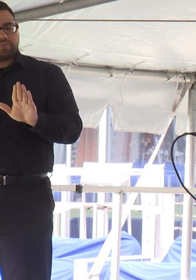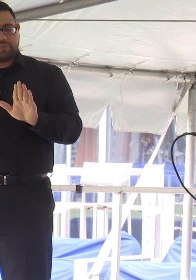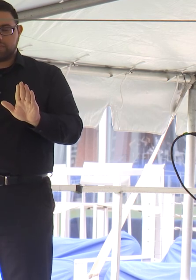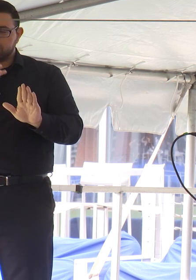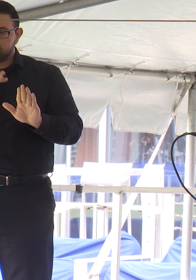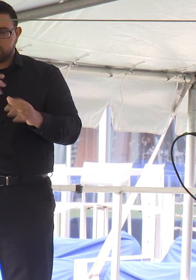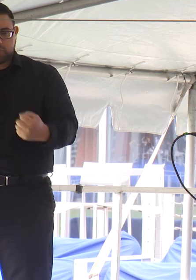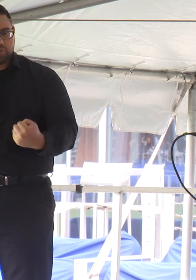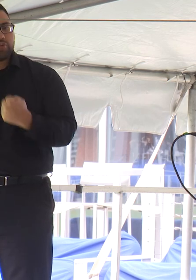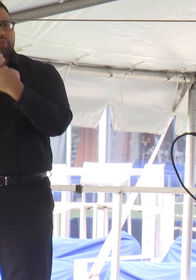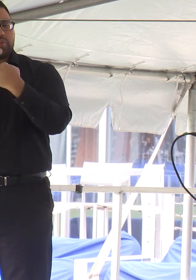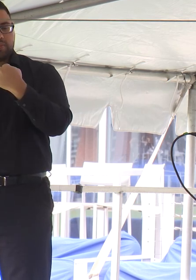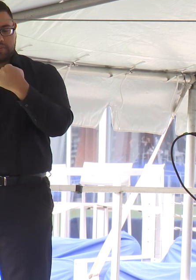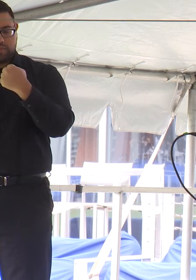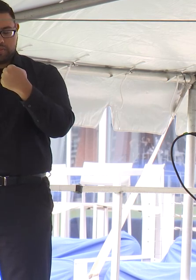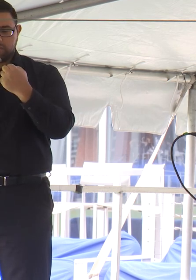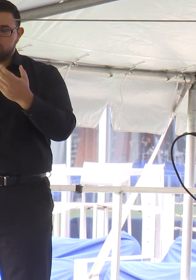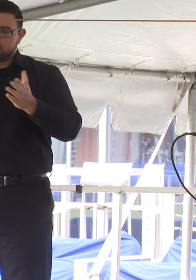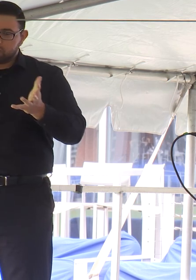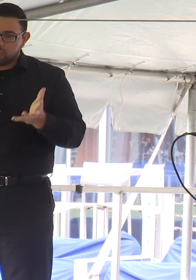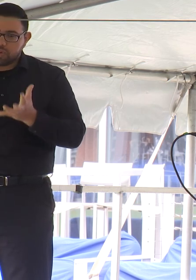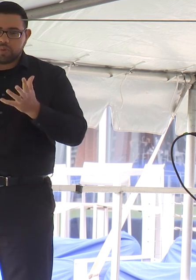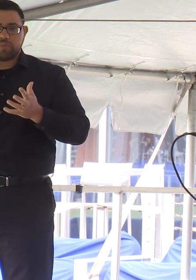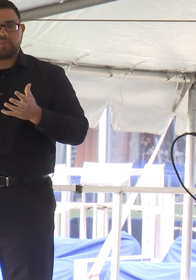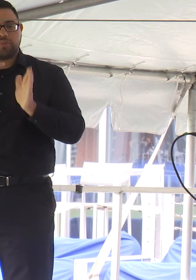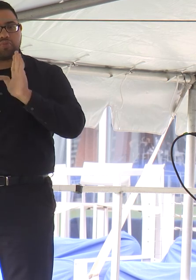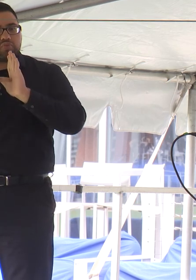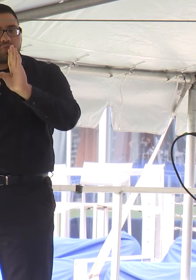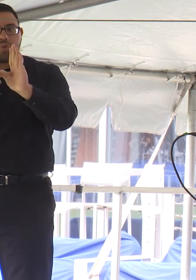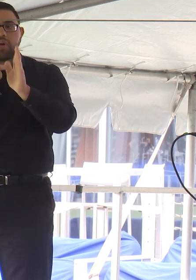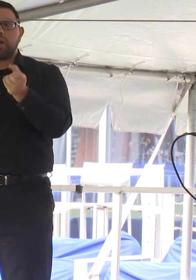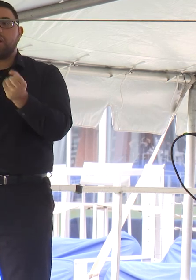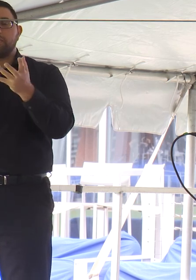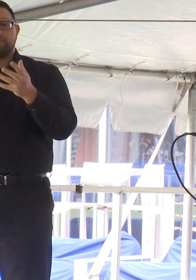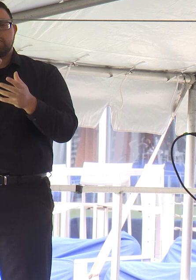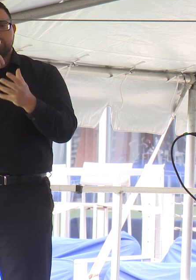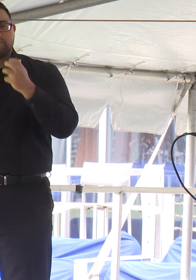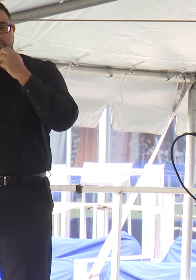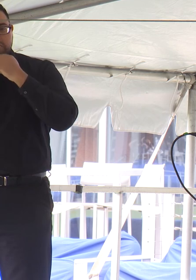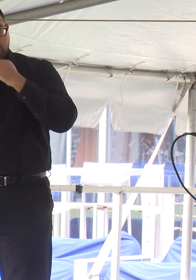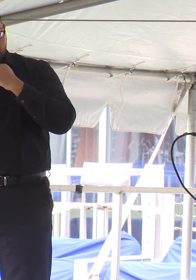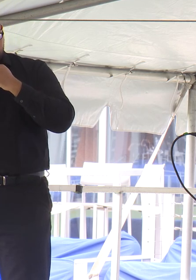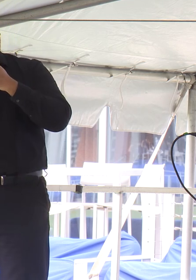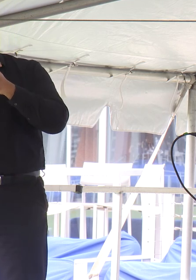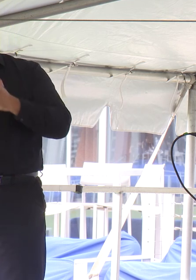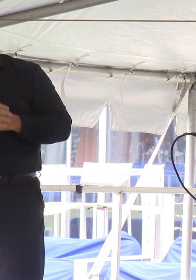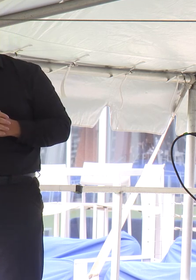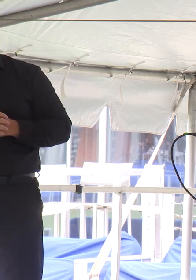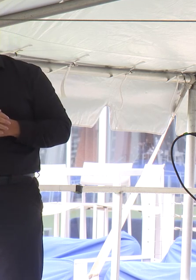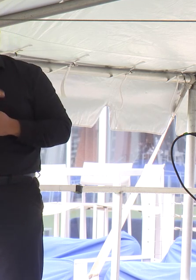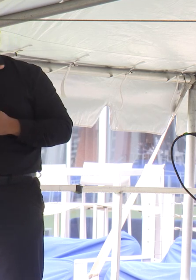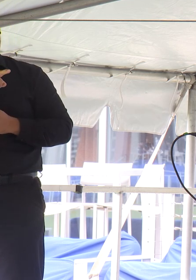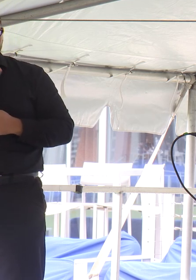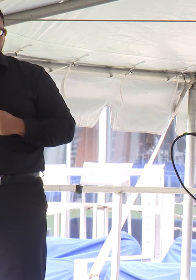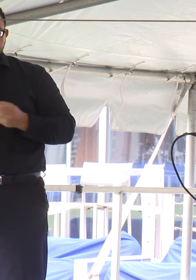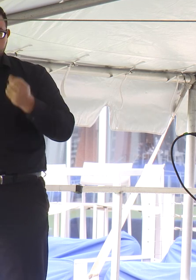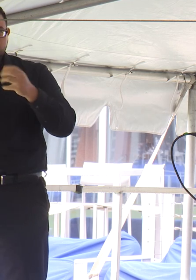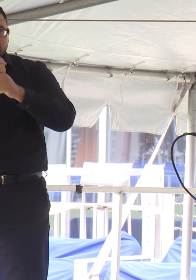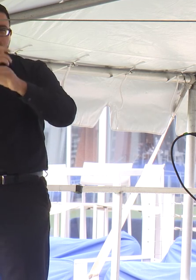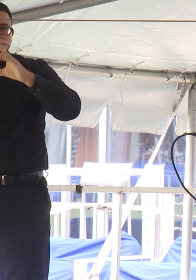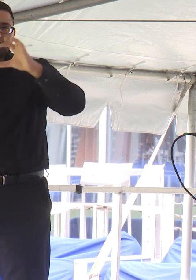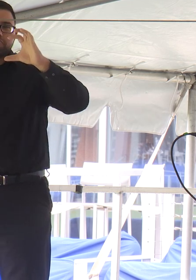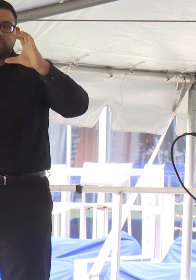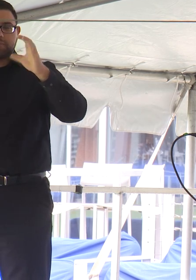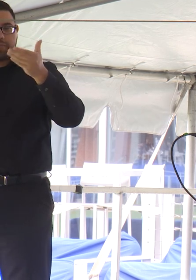a great support and encouragement, and it just shows how much this means for them. And they're such visionaries in